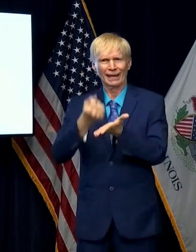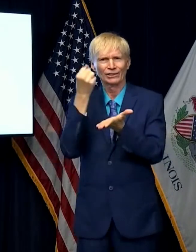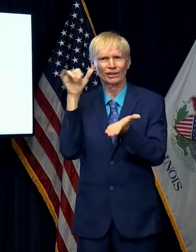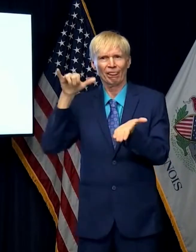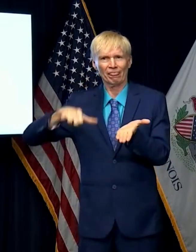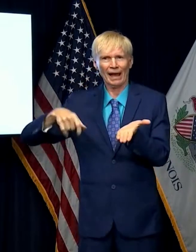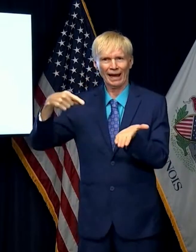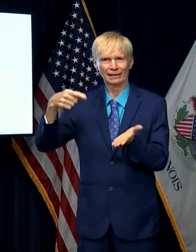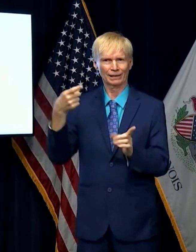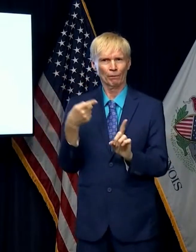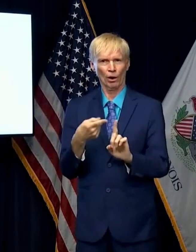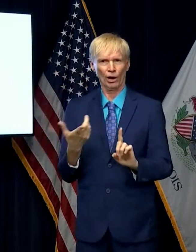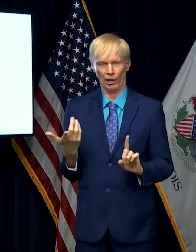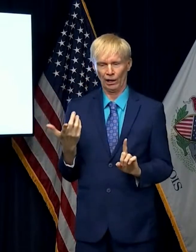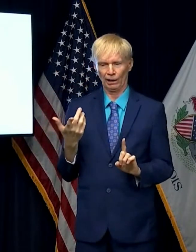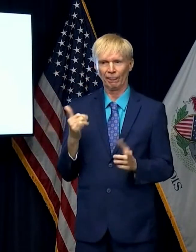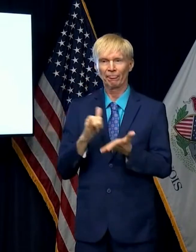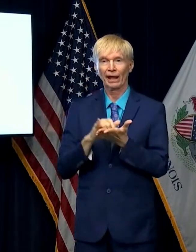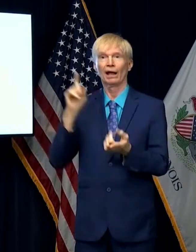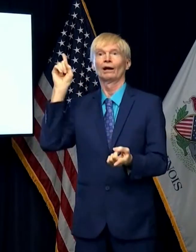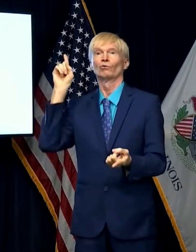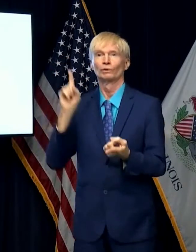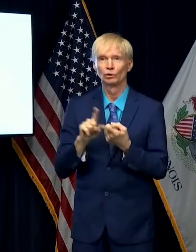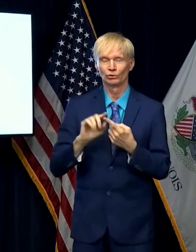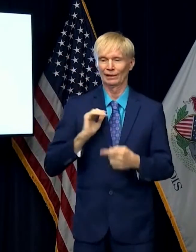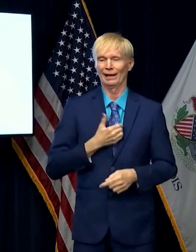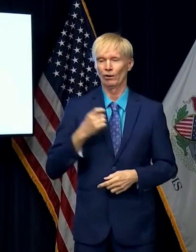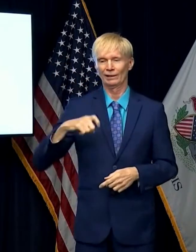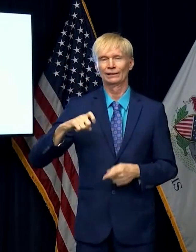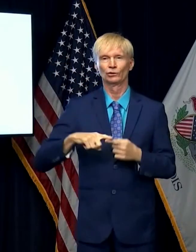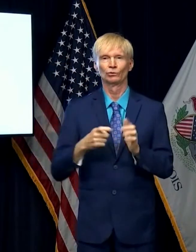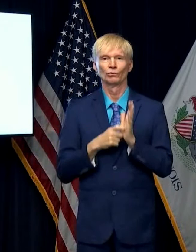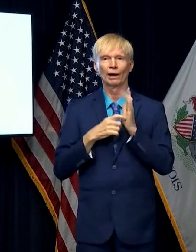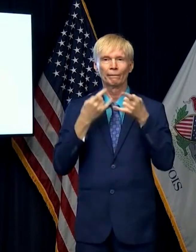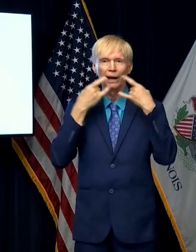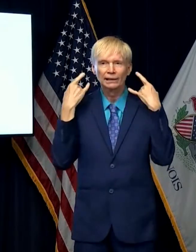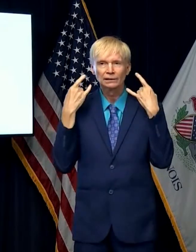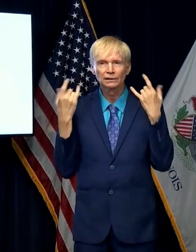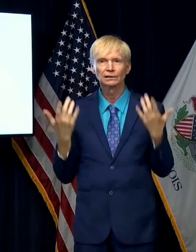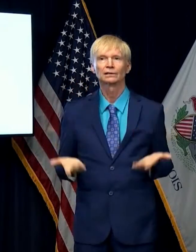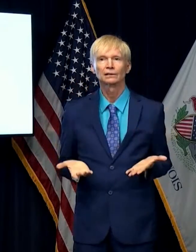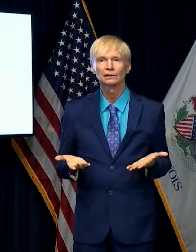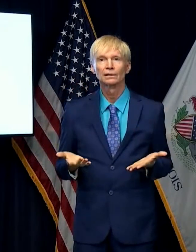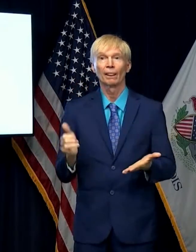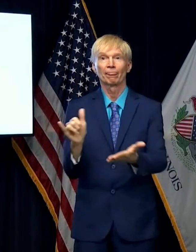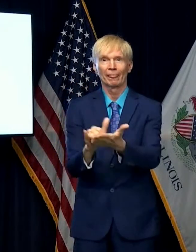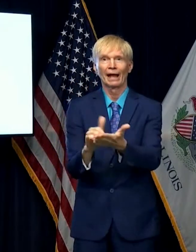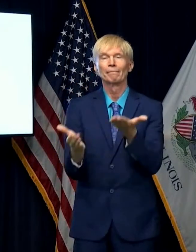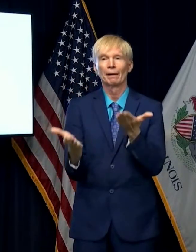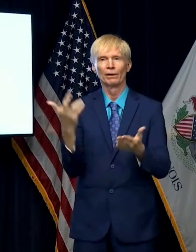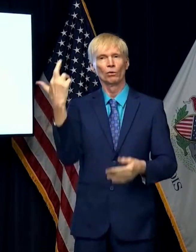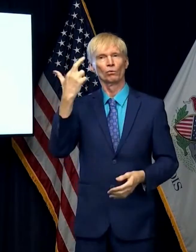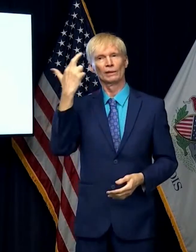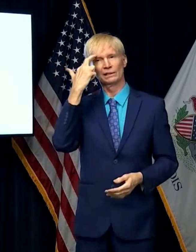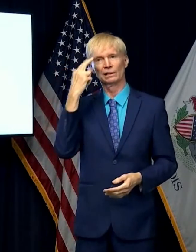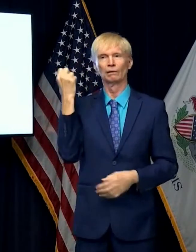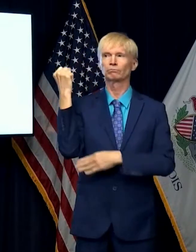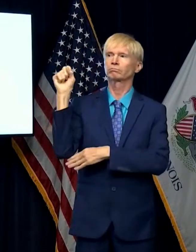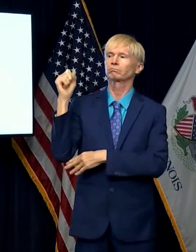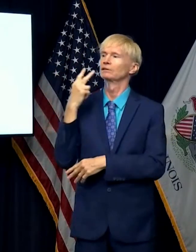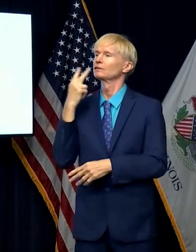will reduce the need to have masks. And indeed, that may be the reason as we